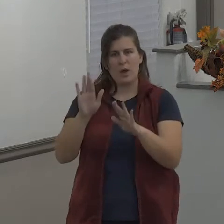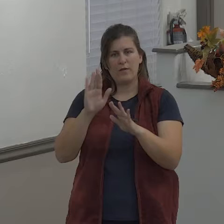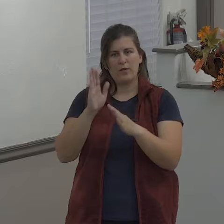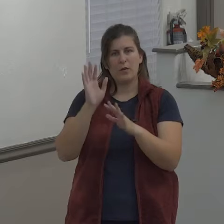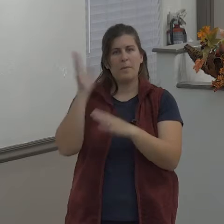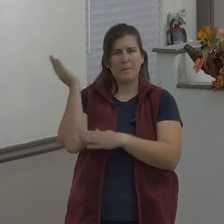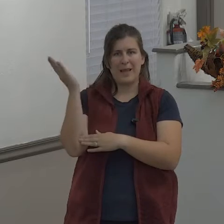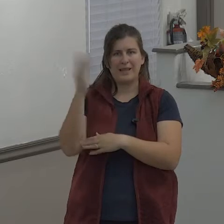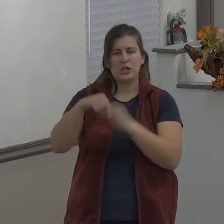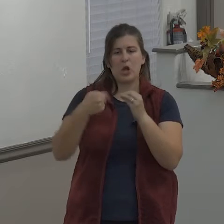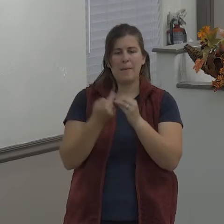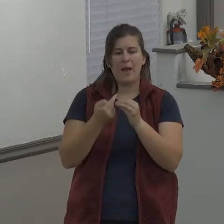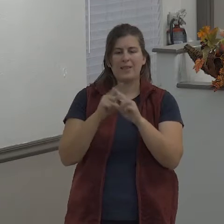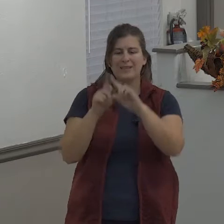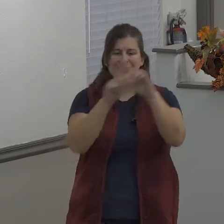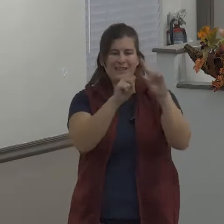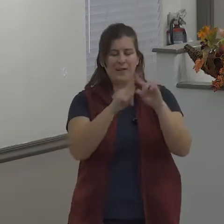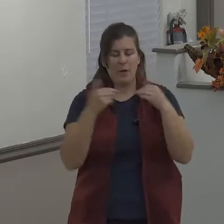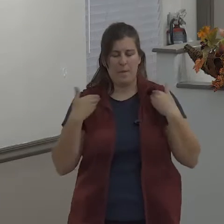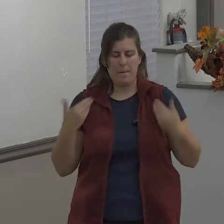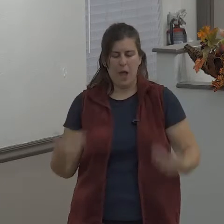the various different parts of the body